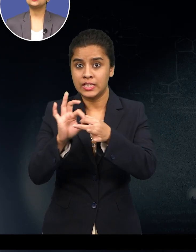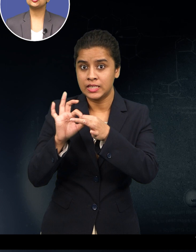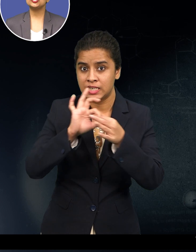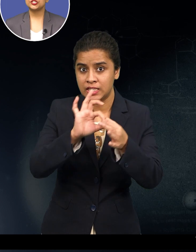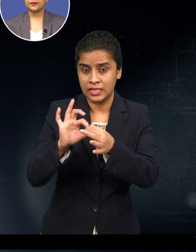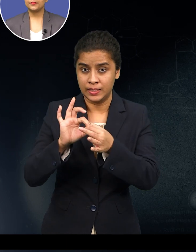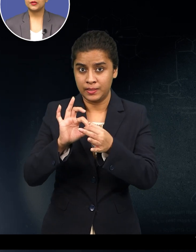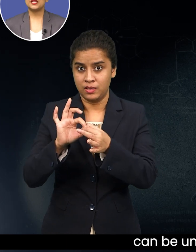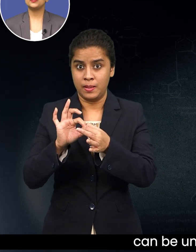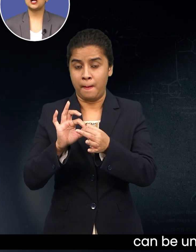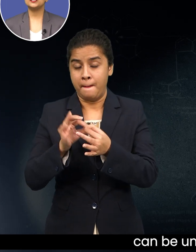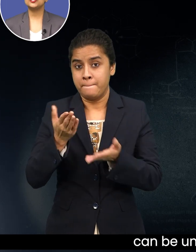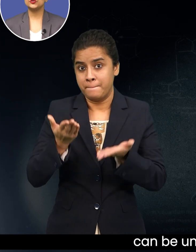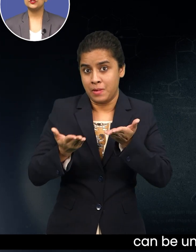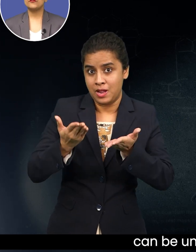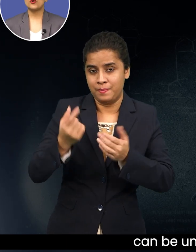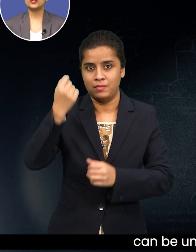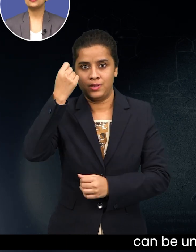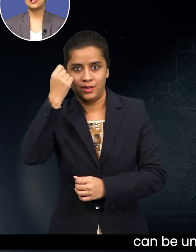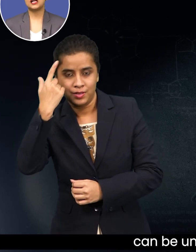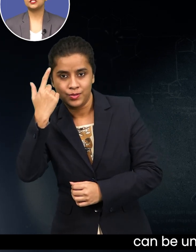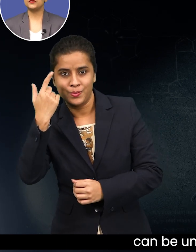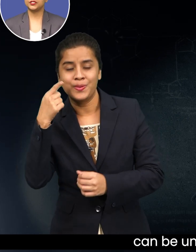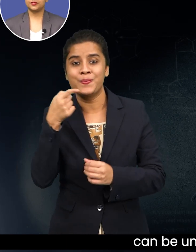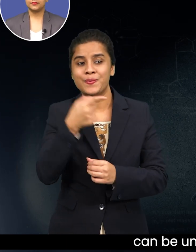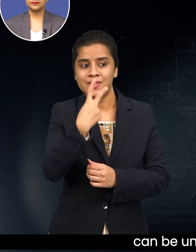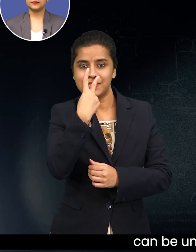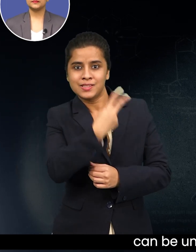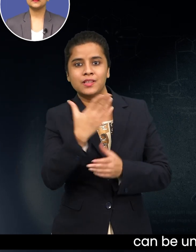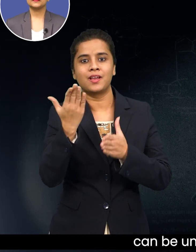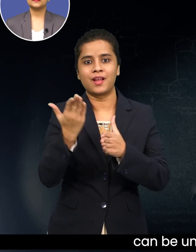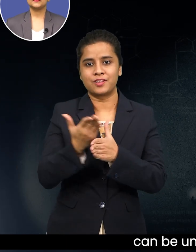This relationship can be understood from an activity.